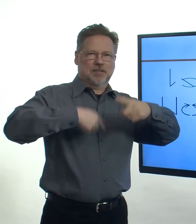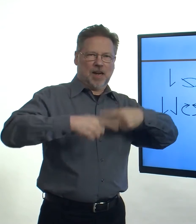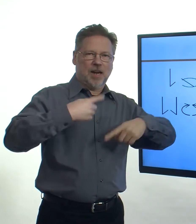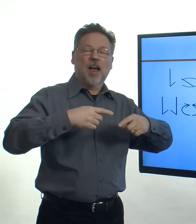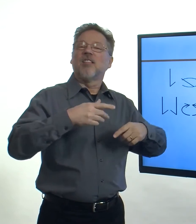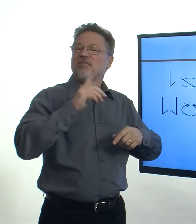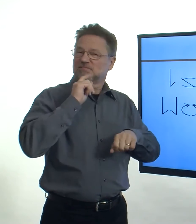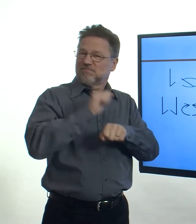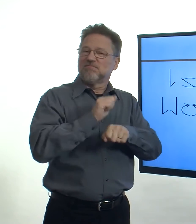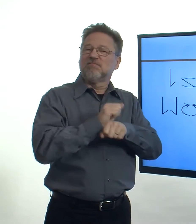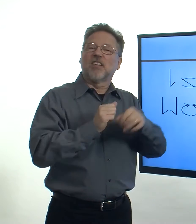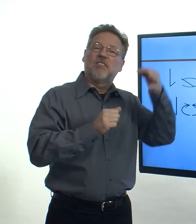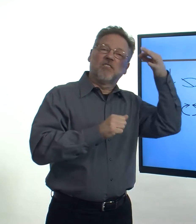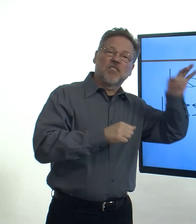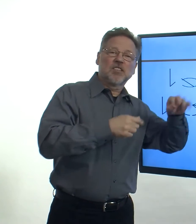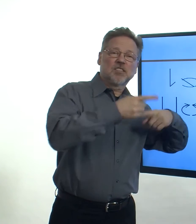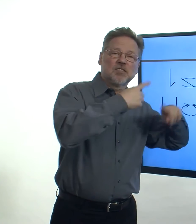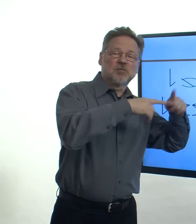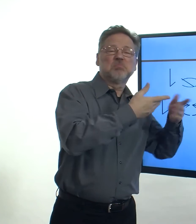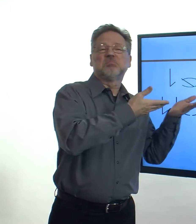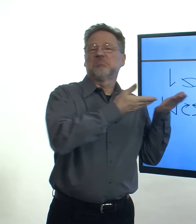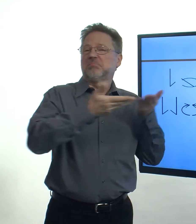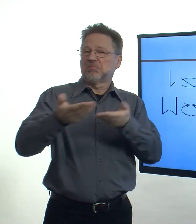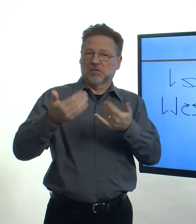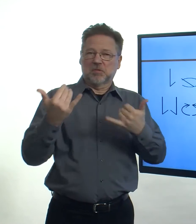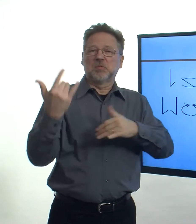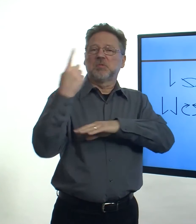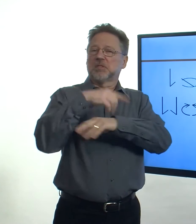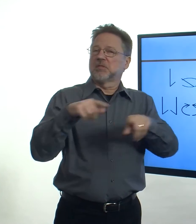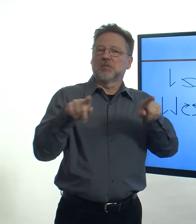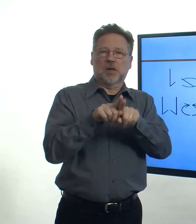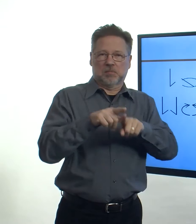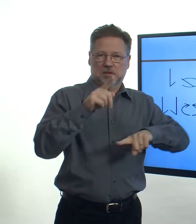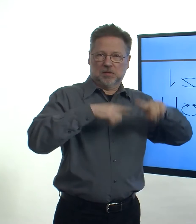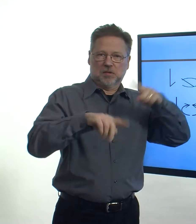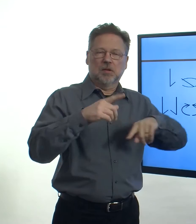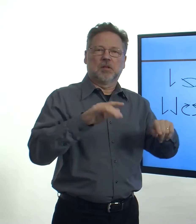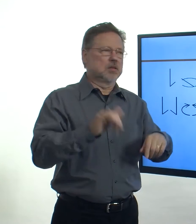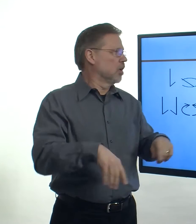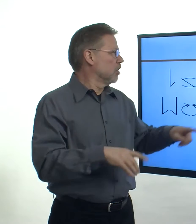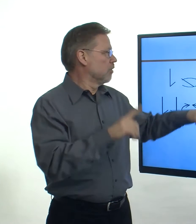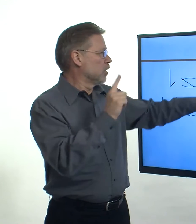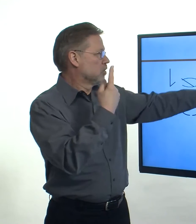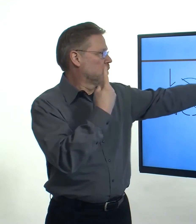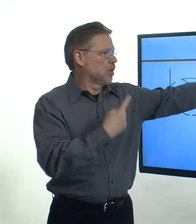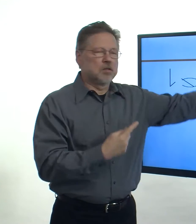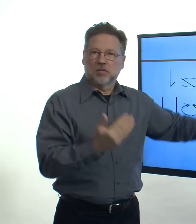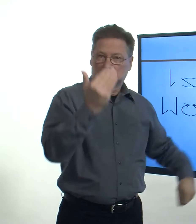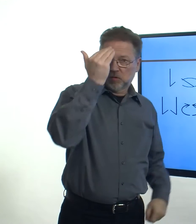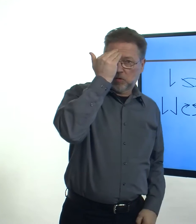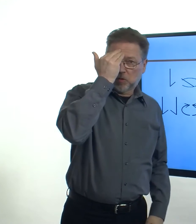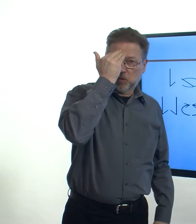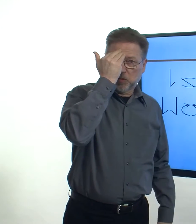The French signs for these concepts were brought to America and are still used in ASL today. The first one looks like